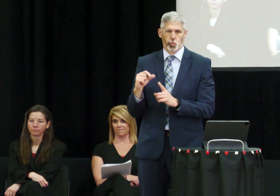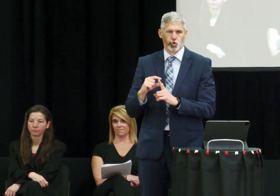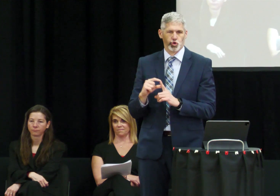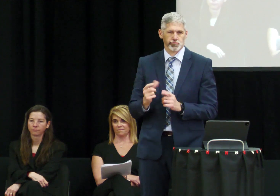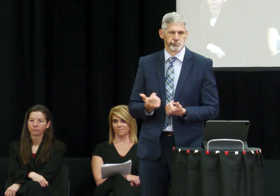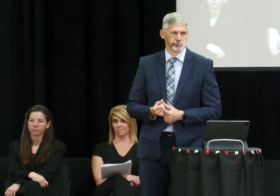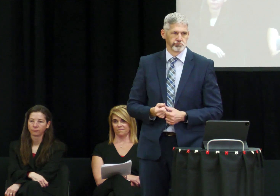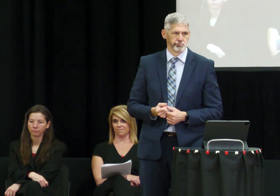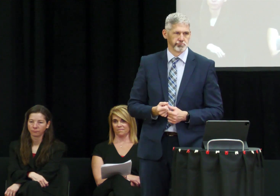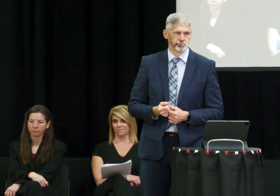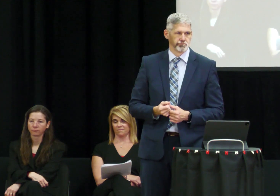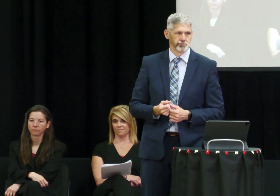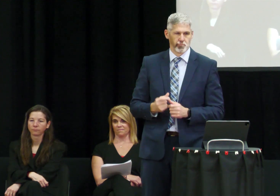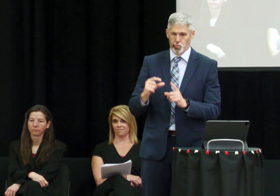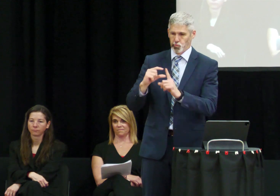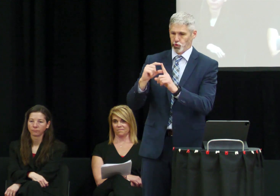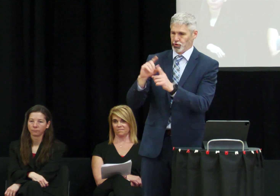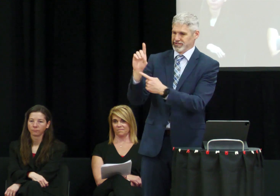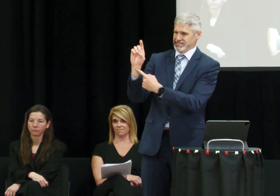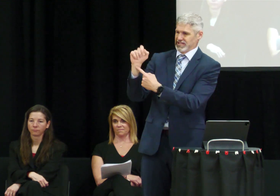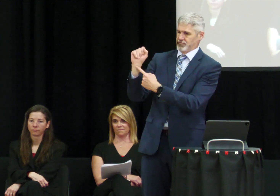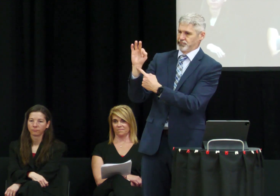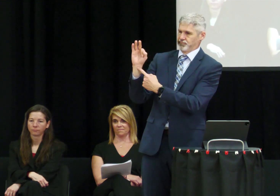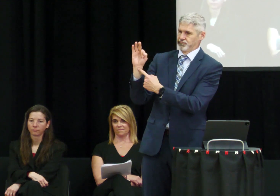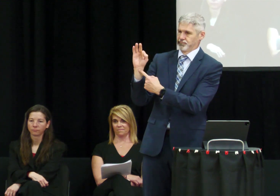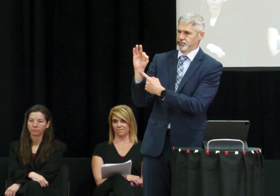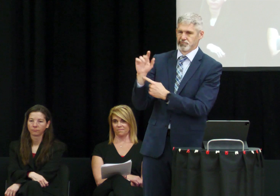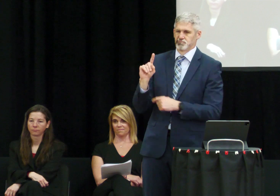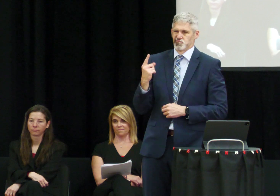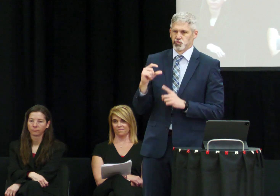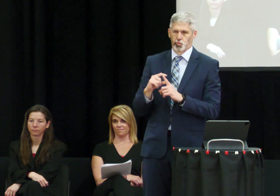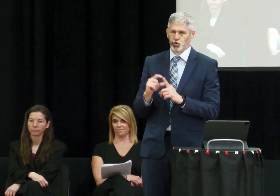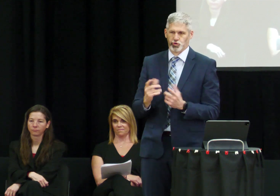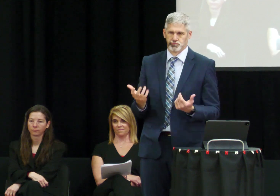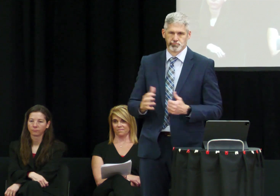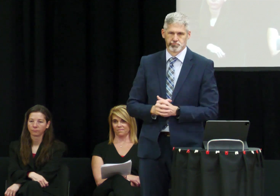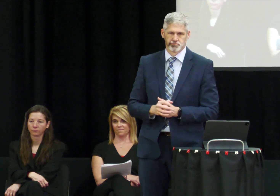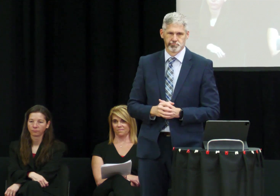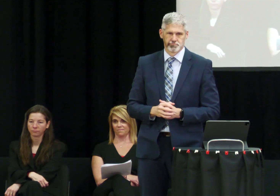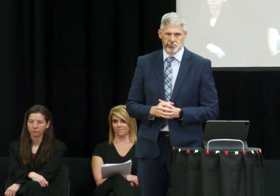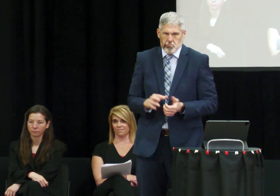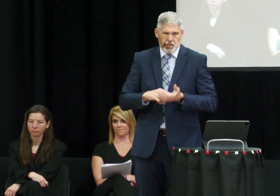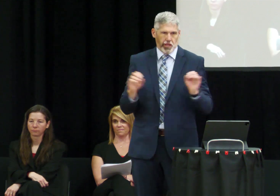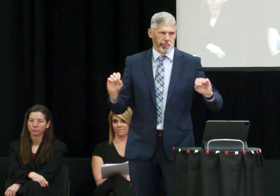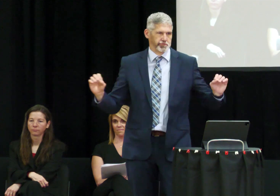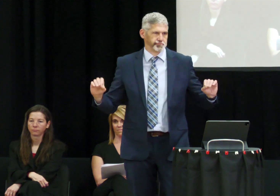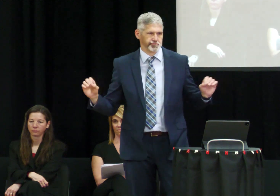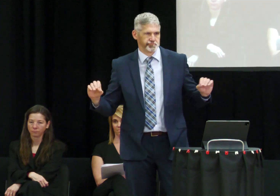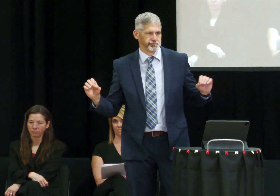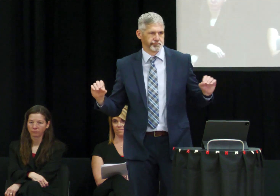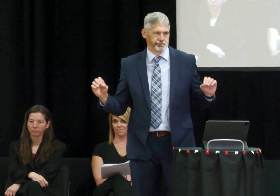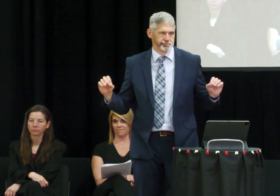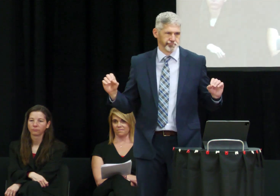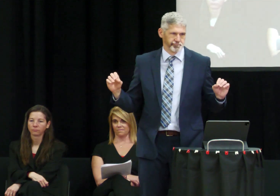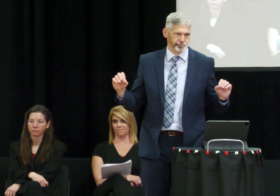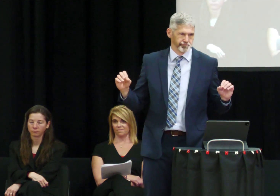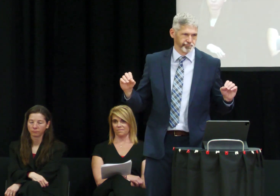The word blind, it's just a word. Deaf is just a word. They mean